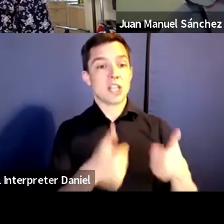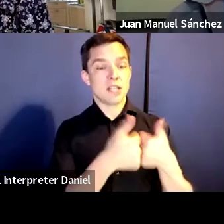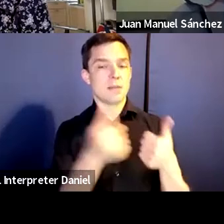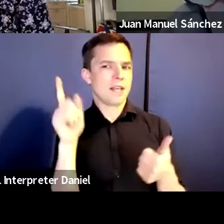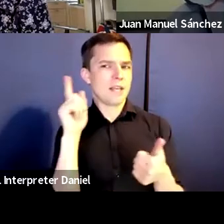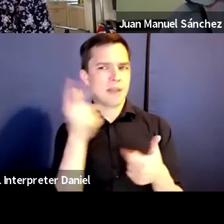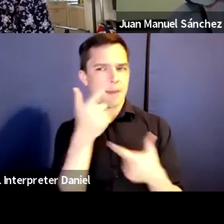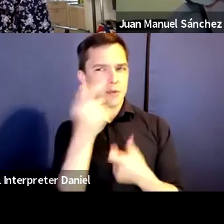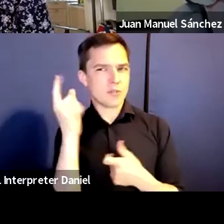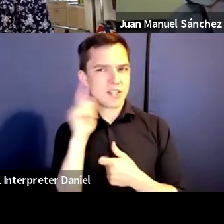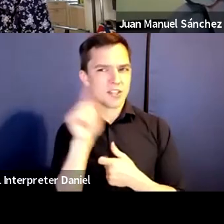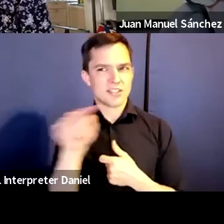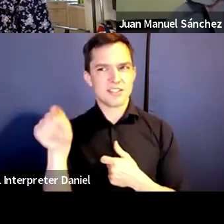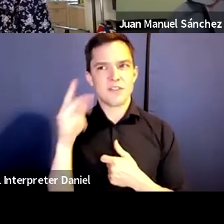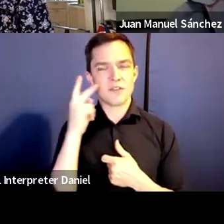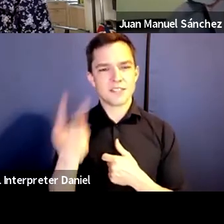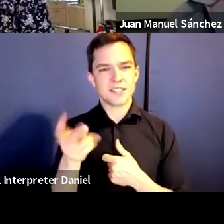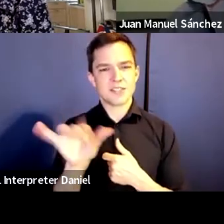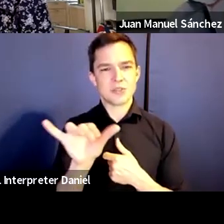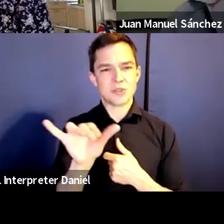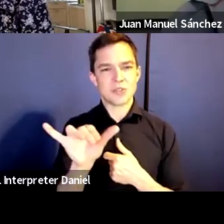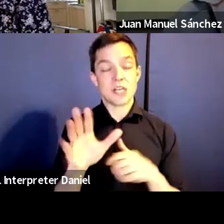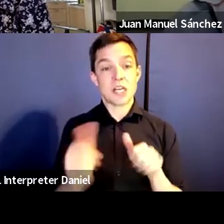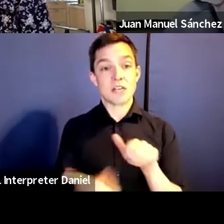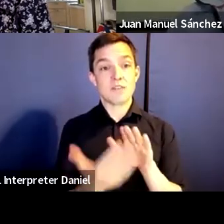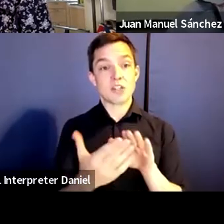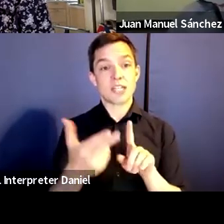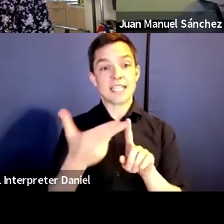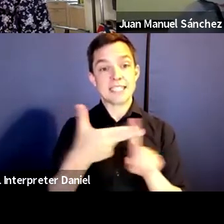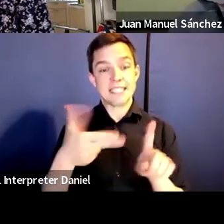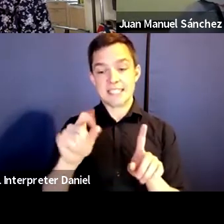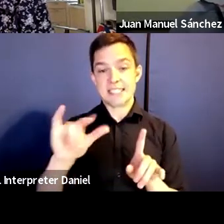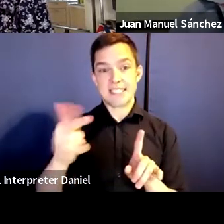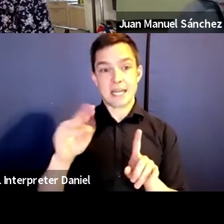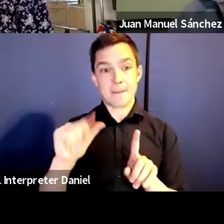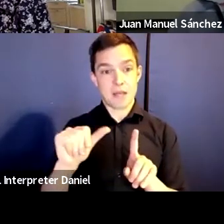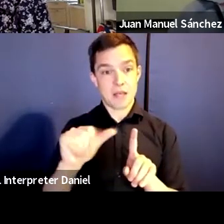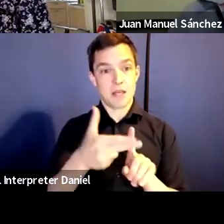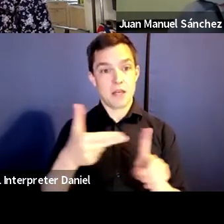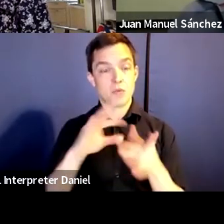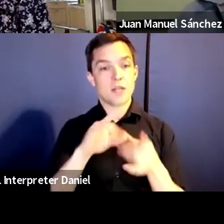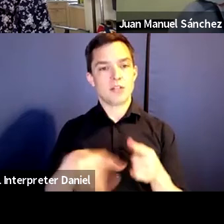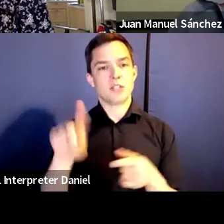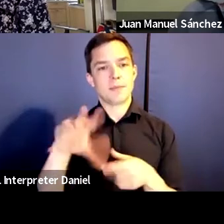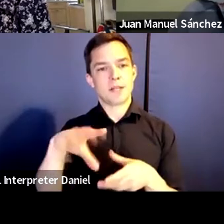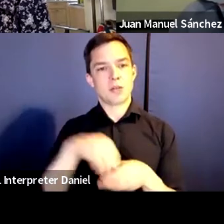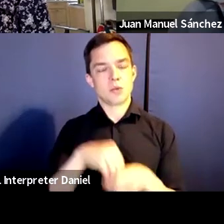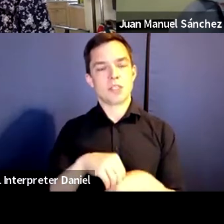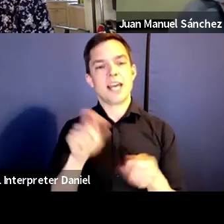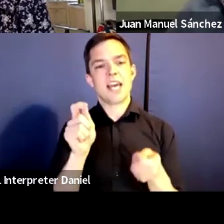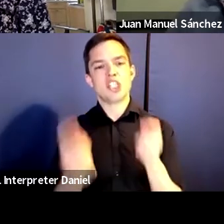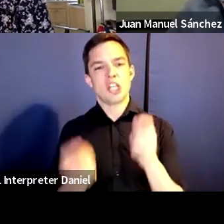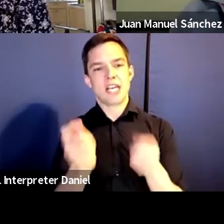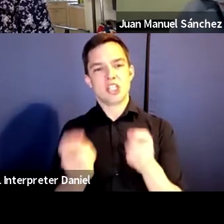hear others have seen this as well, is confronting stigma around disability inclusion and changing